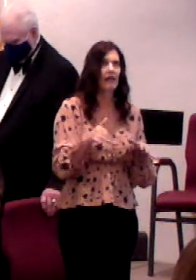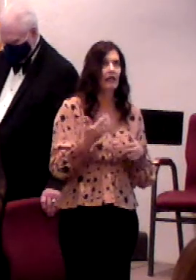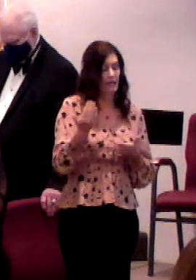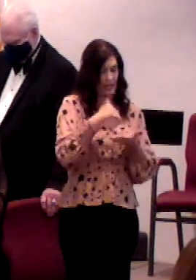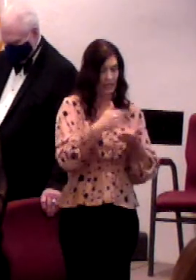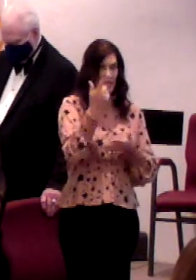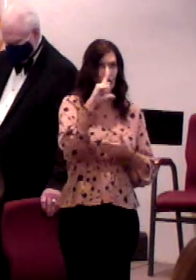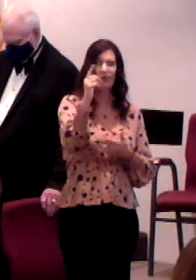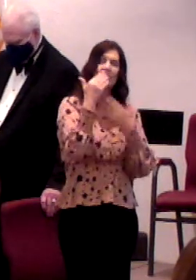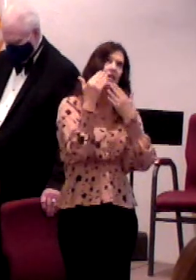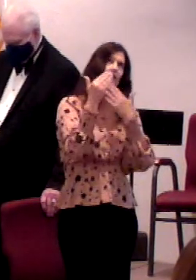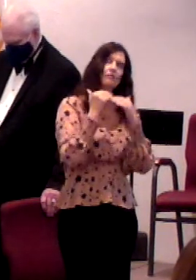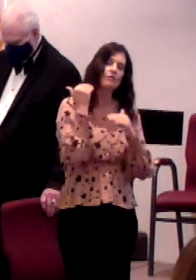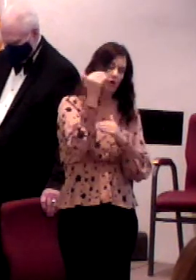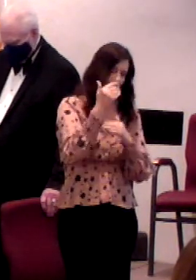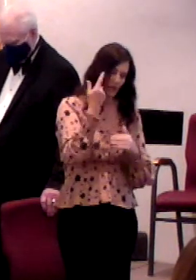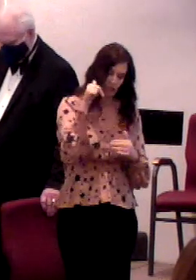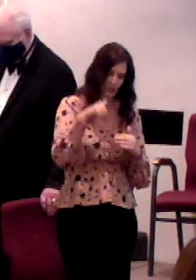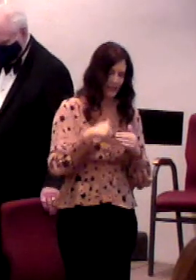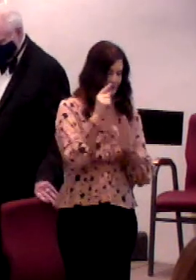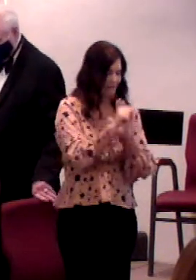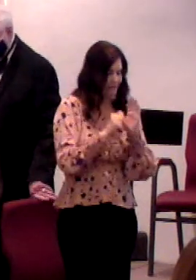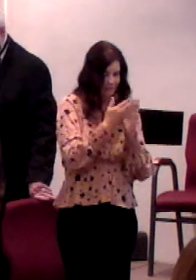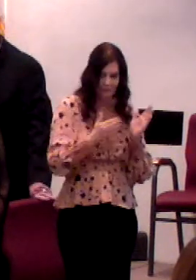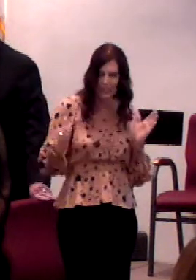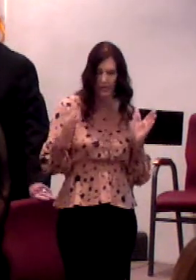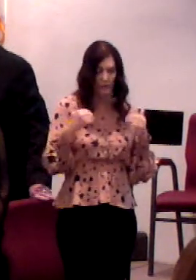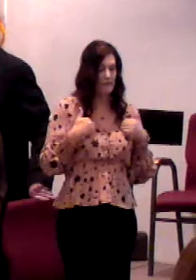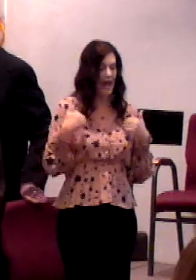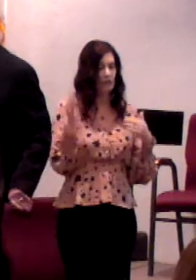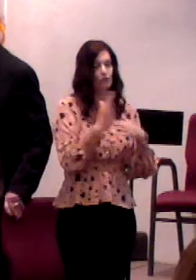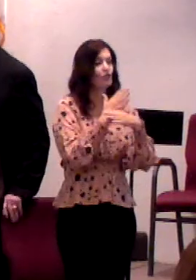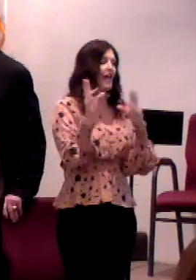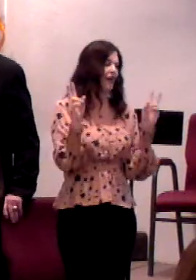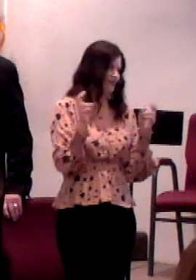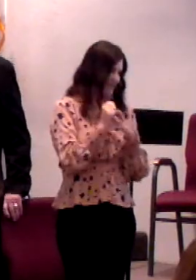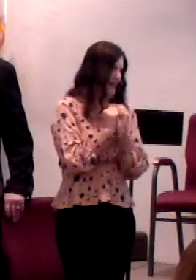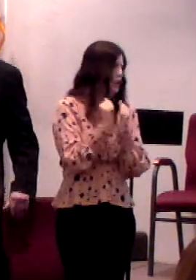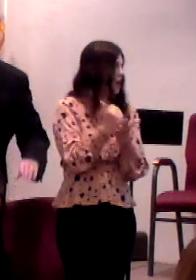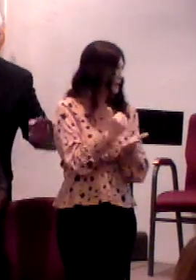thank you so much for this time we've had to share together. Amen.